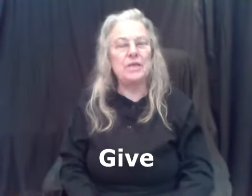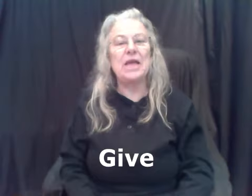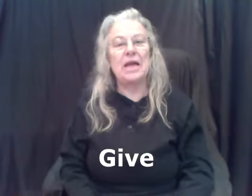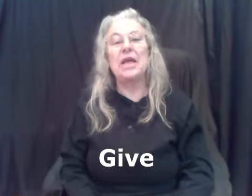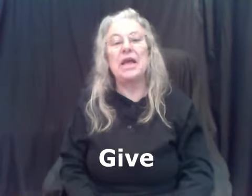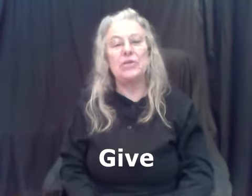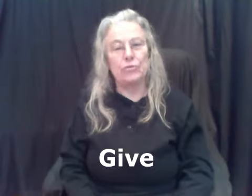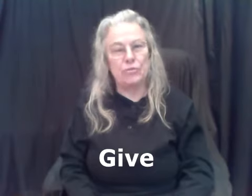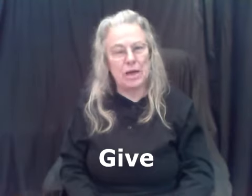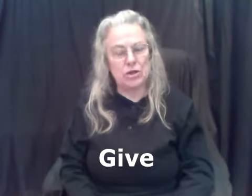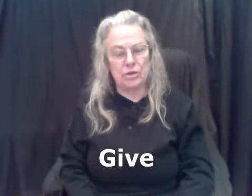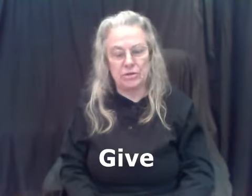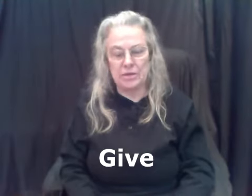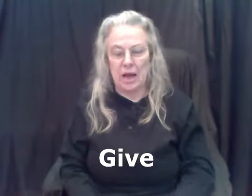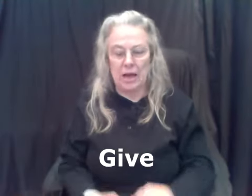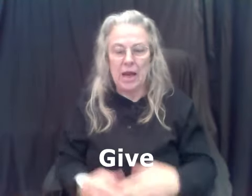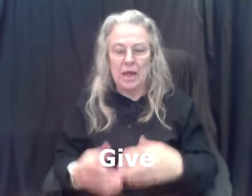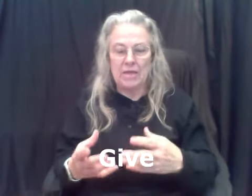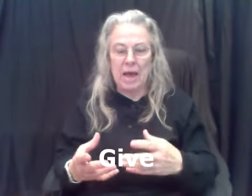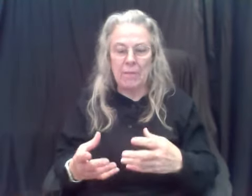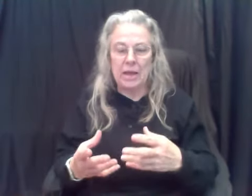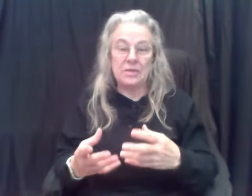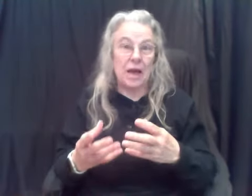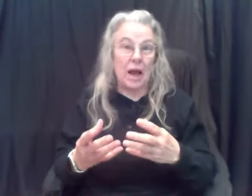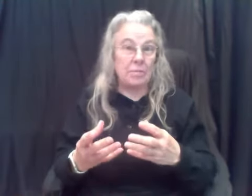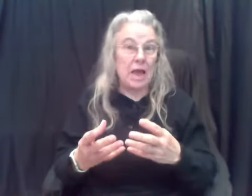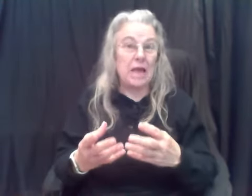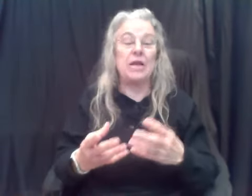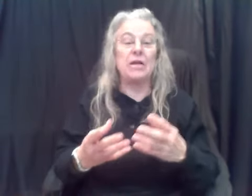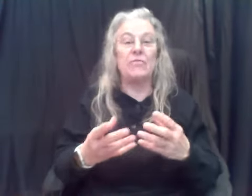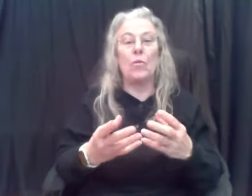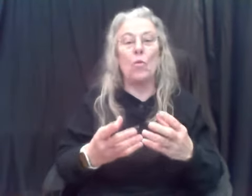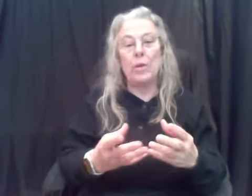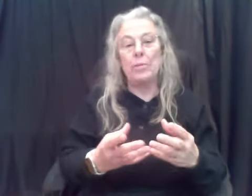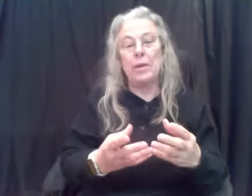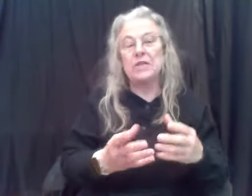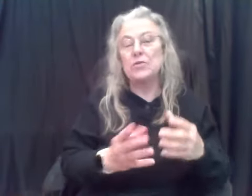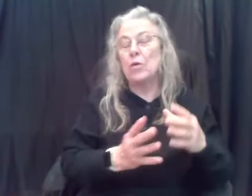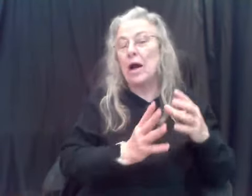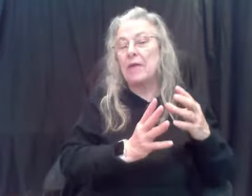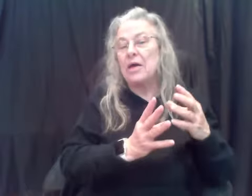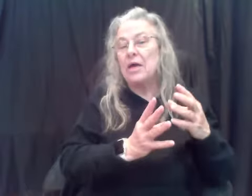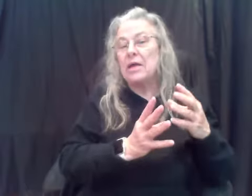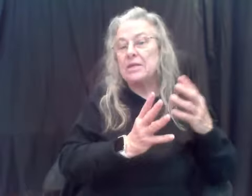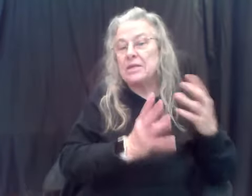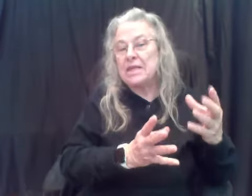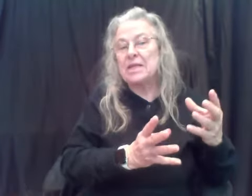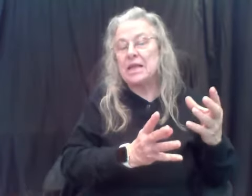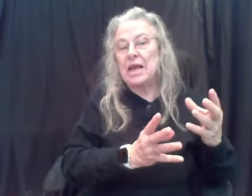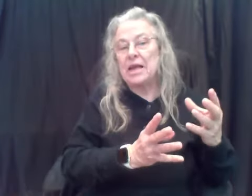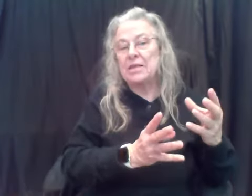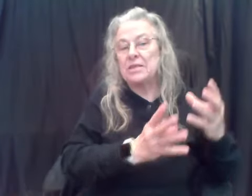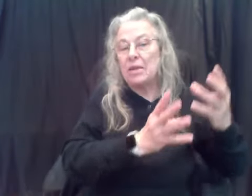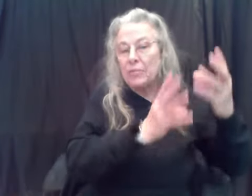as a directional sign that means that I'm taking it from one place where I've designated something to